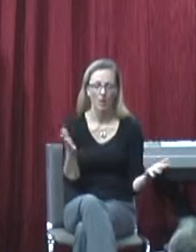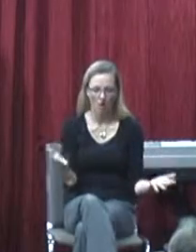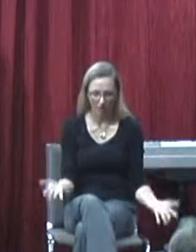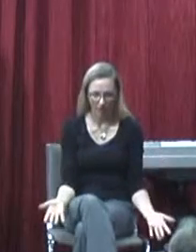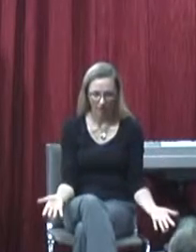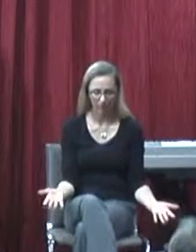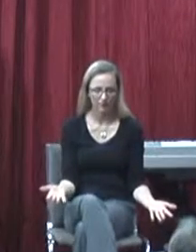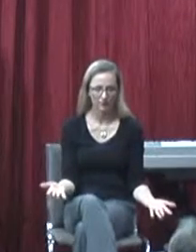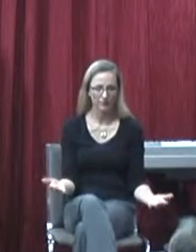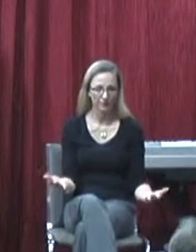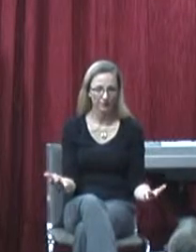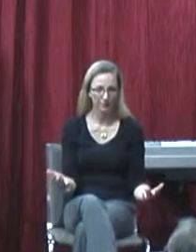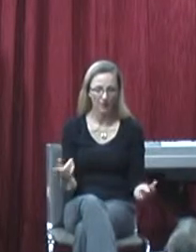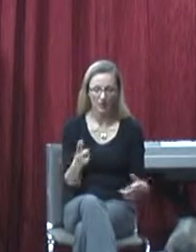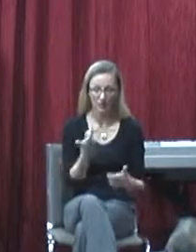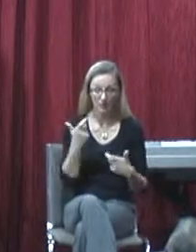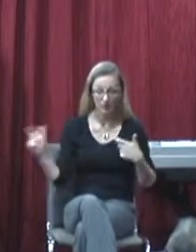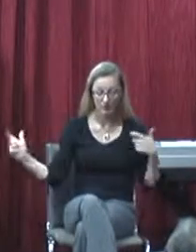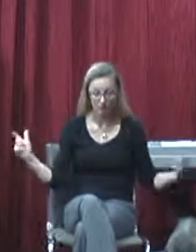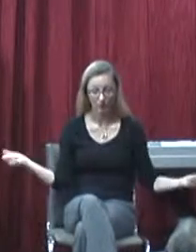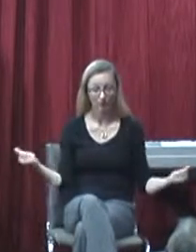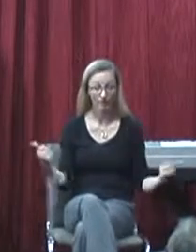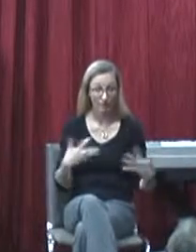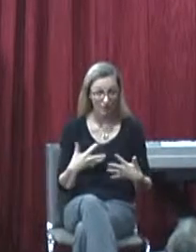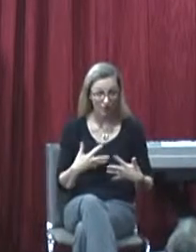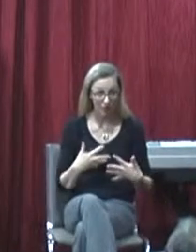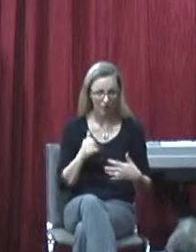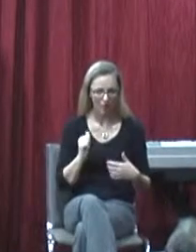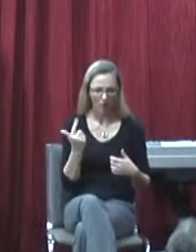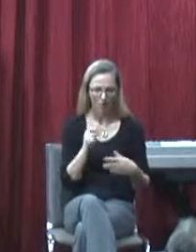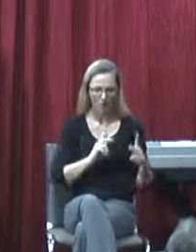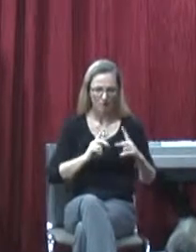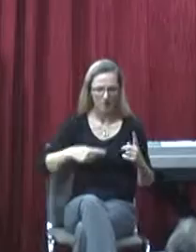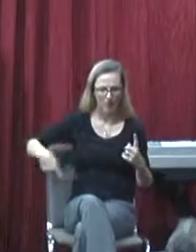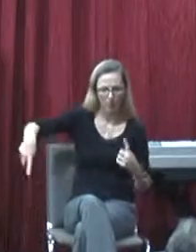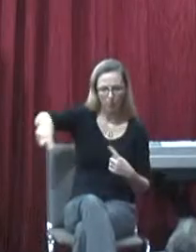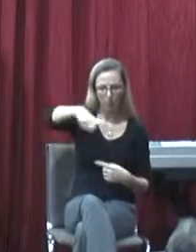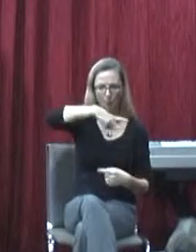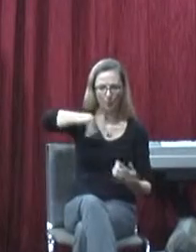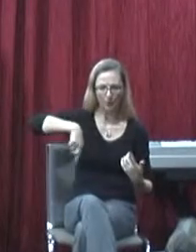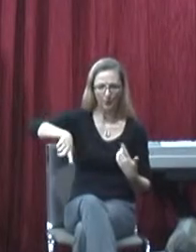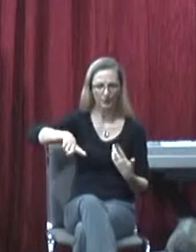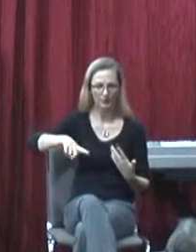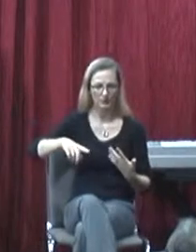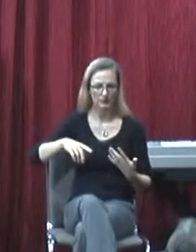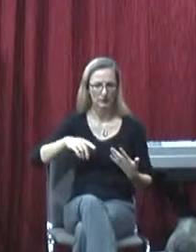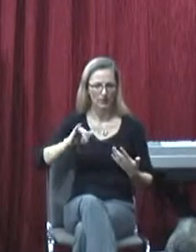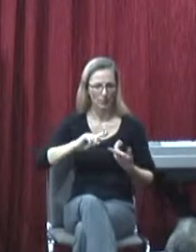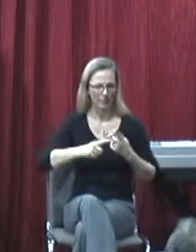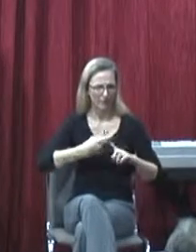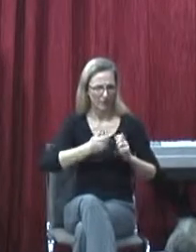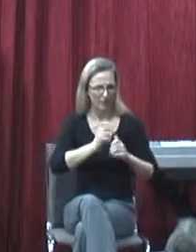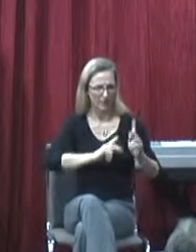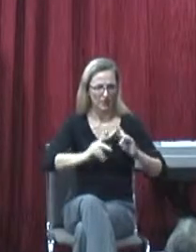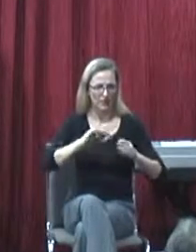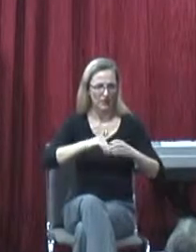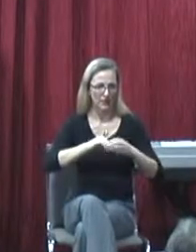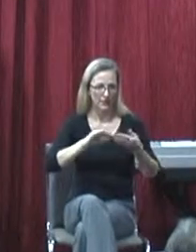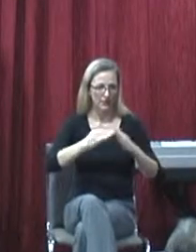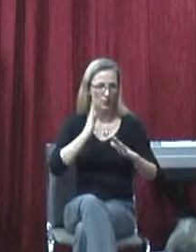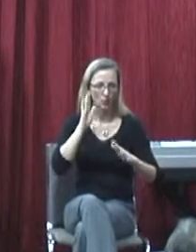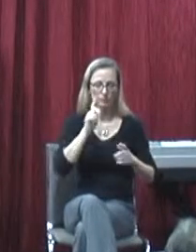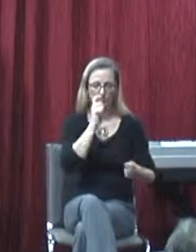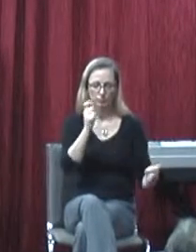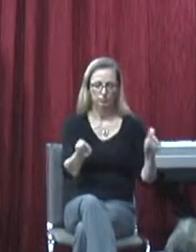had did, and he was also in great fear that the surrounding people who were friends with the people of the city would take